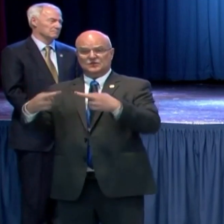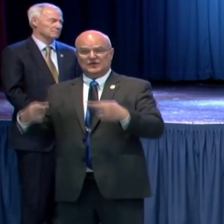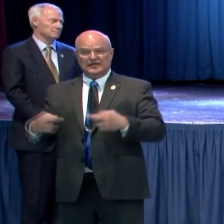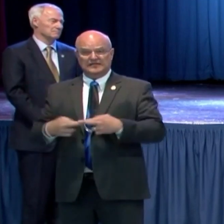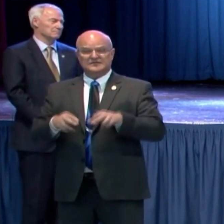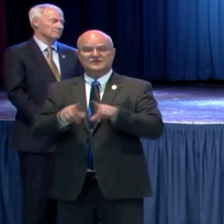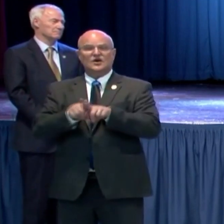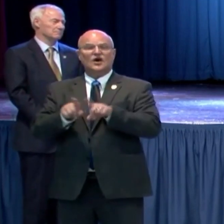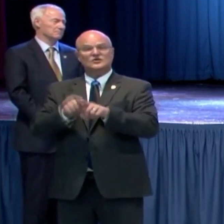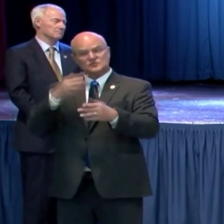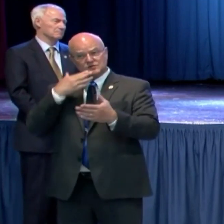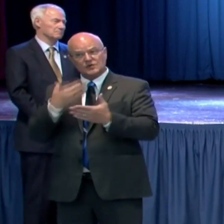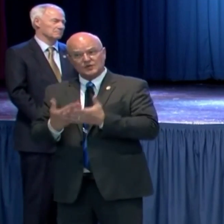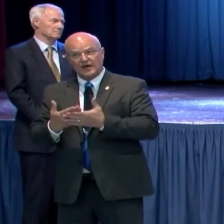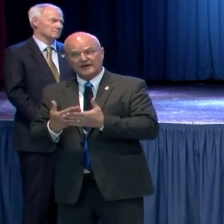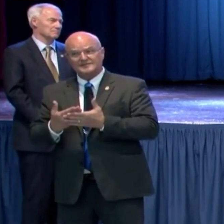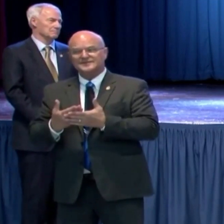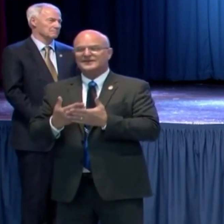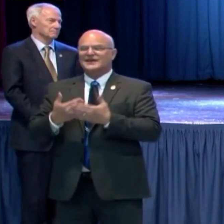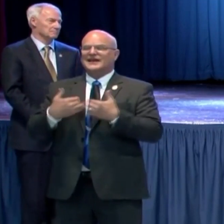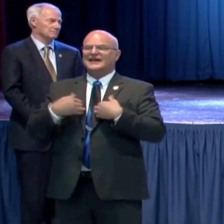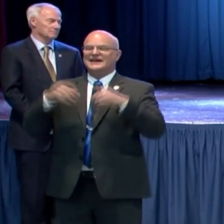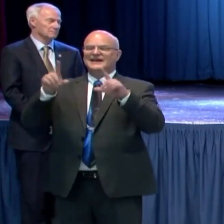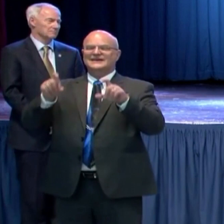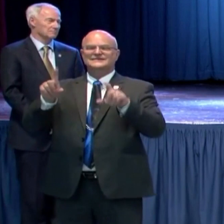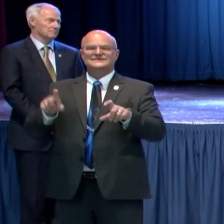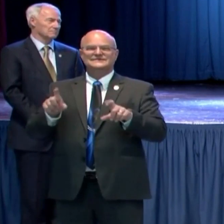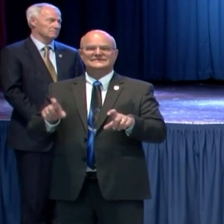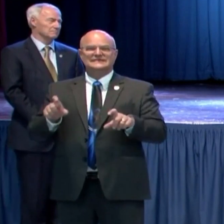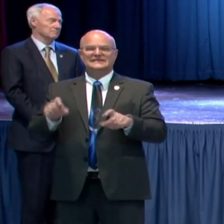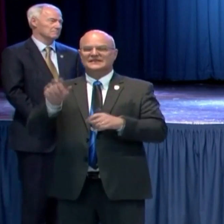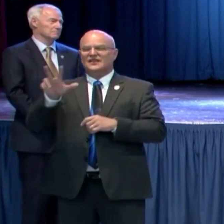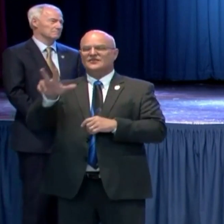region, we've also done well. We've tested